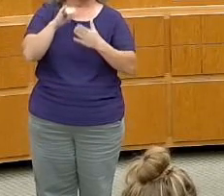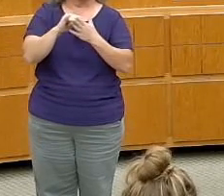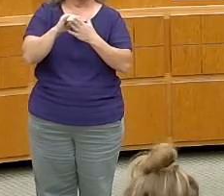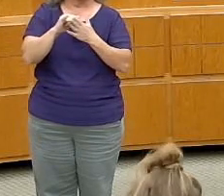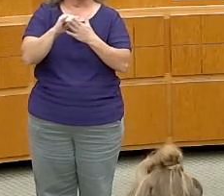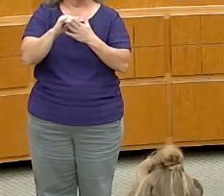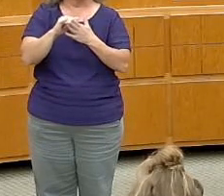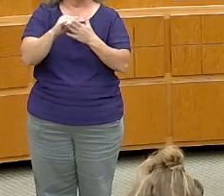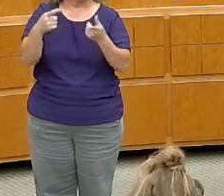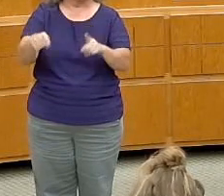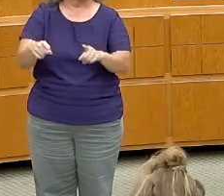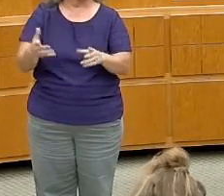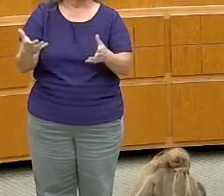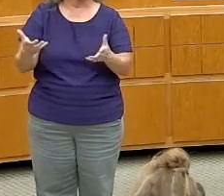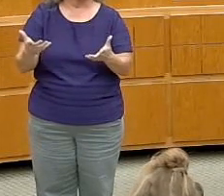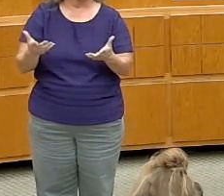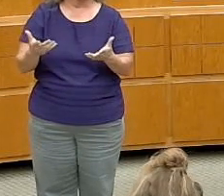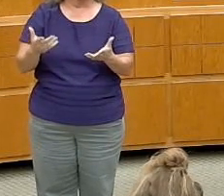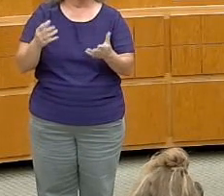attention.